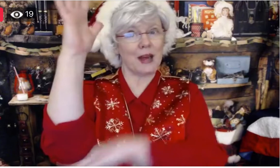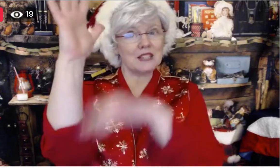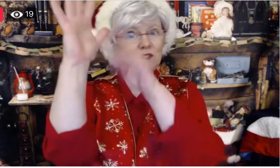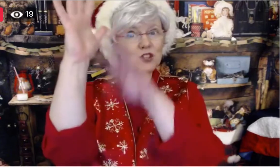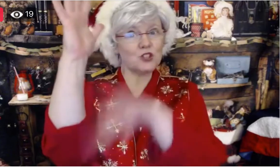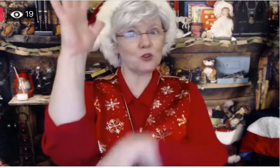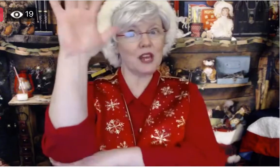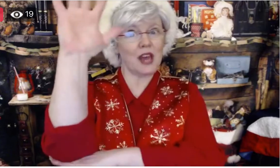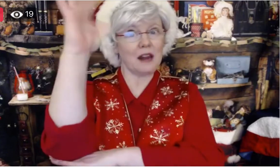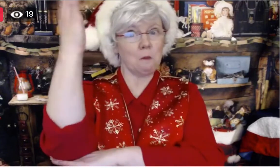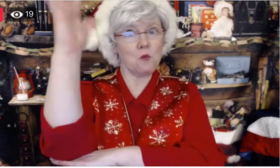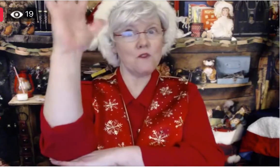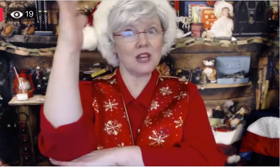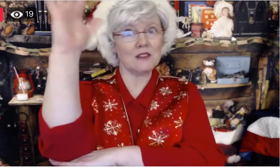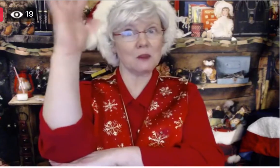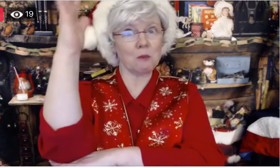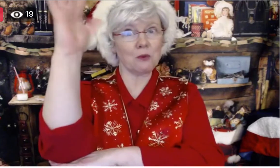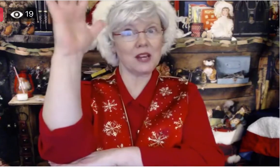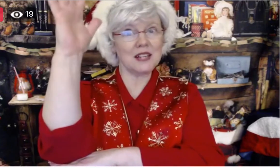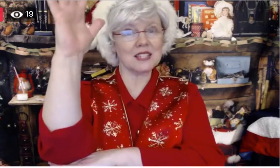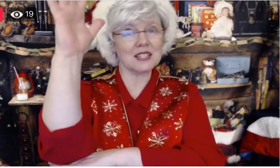base of the tree, and it moving in the breeze.